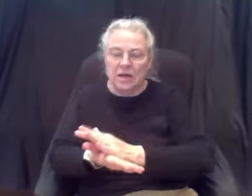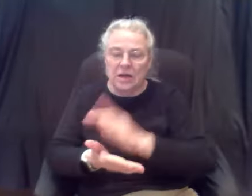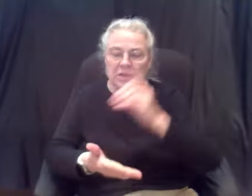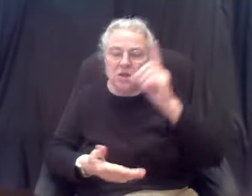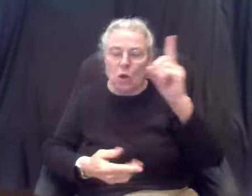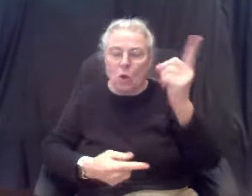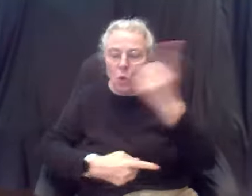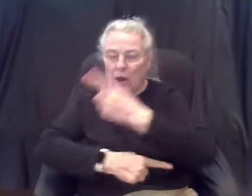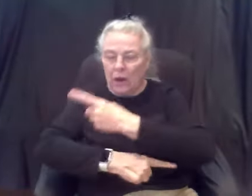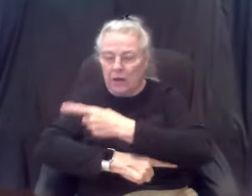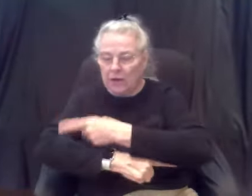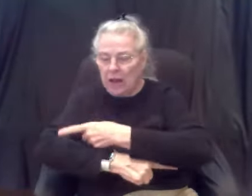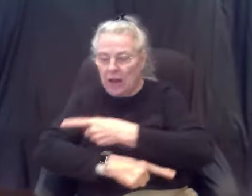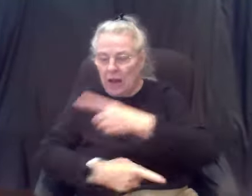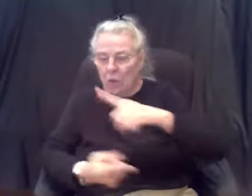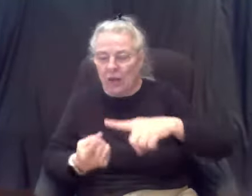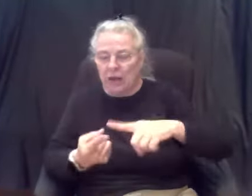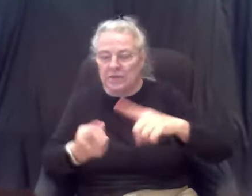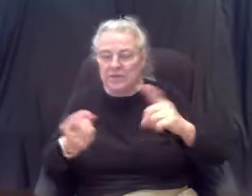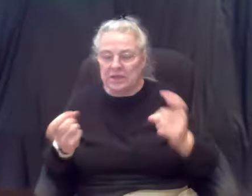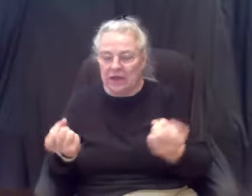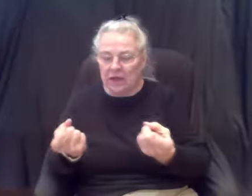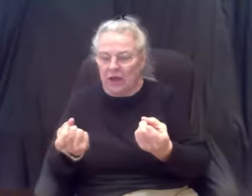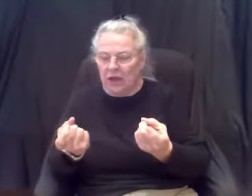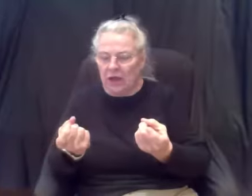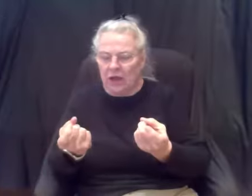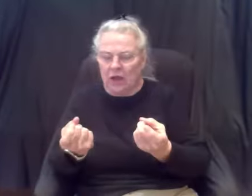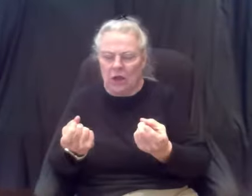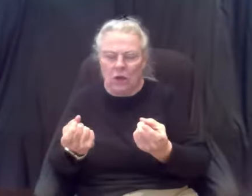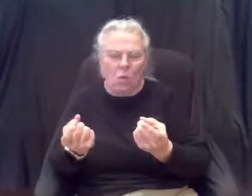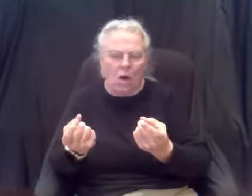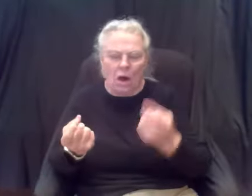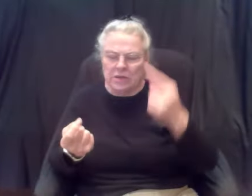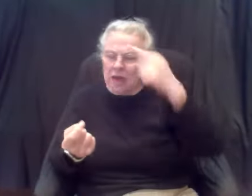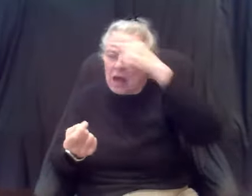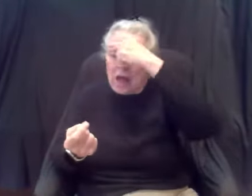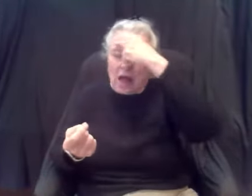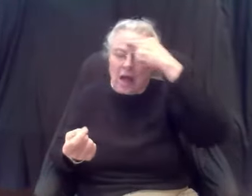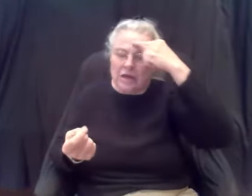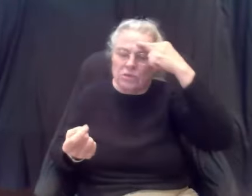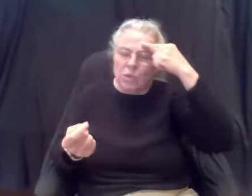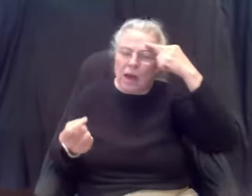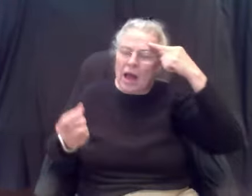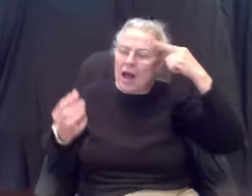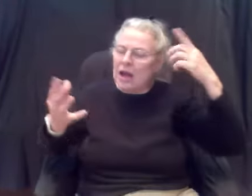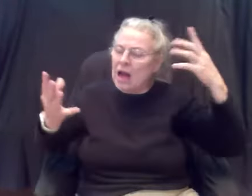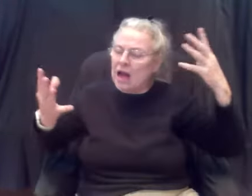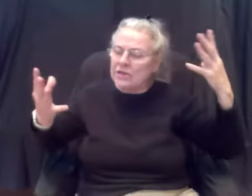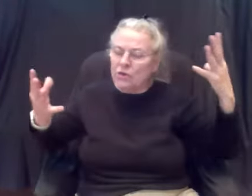praises, one day when sin was as black as